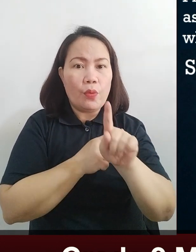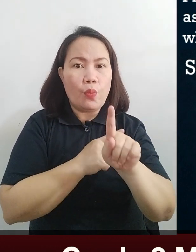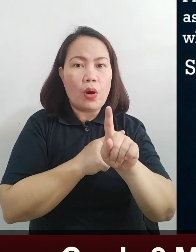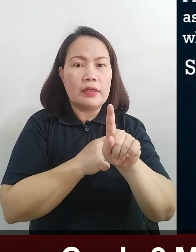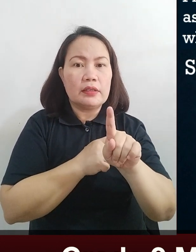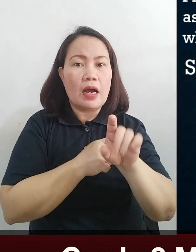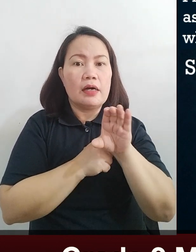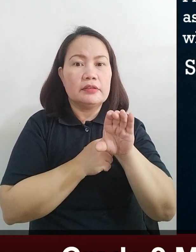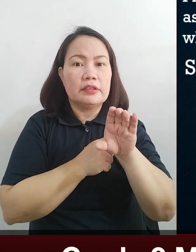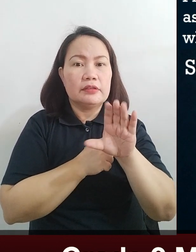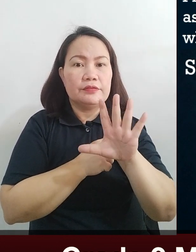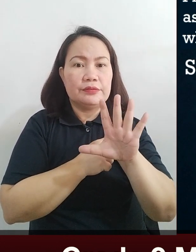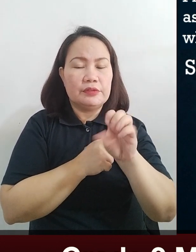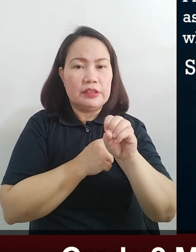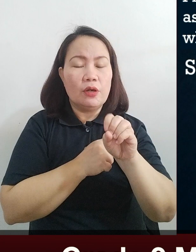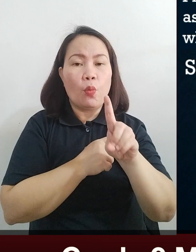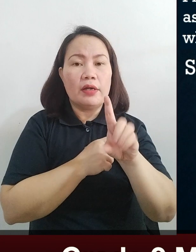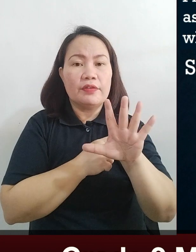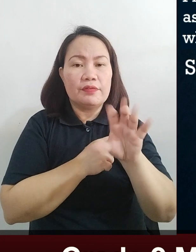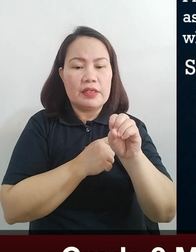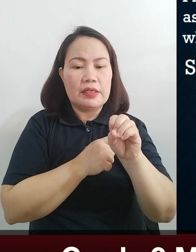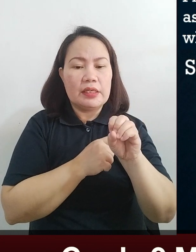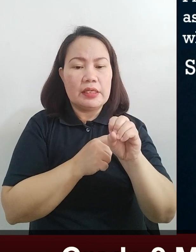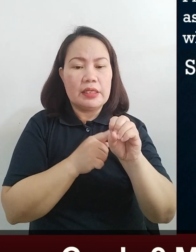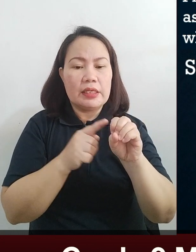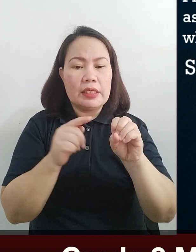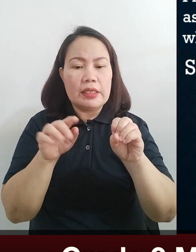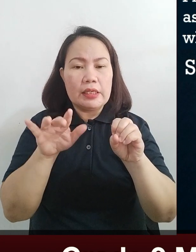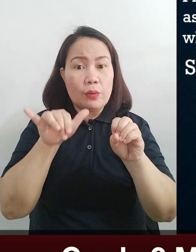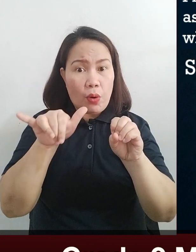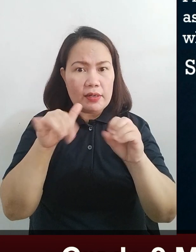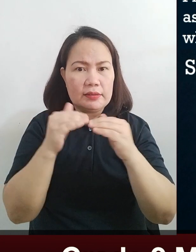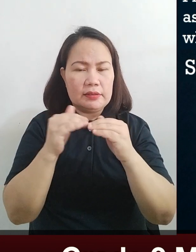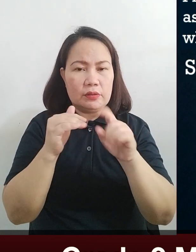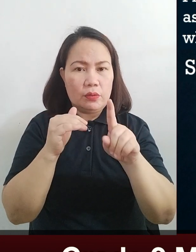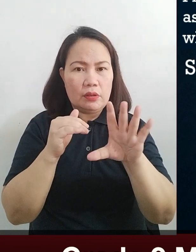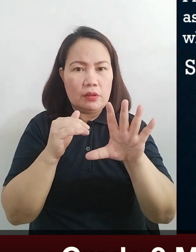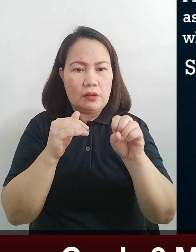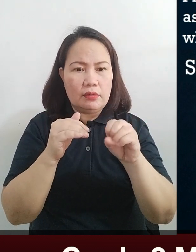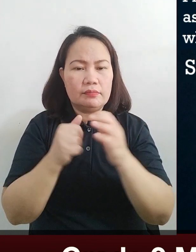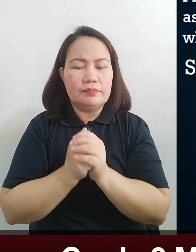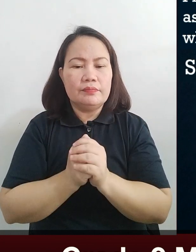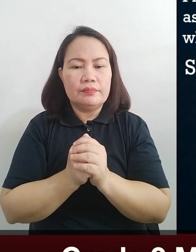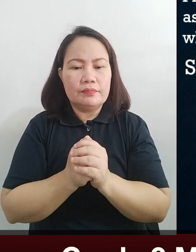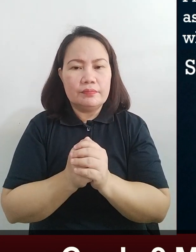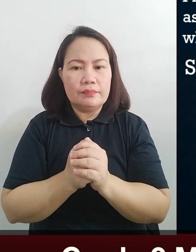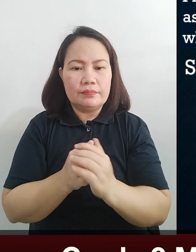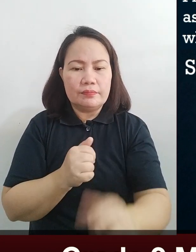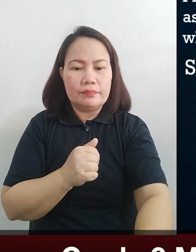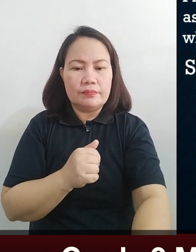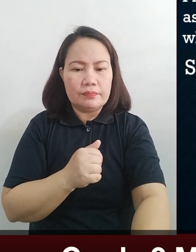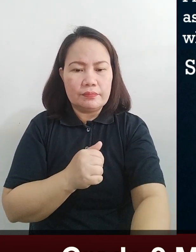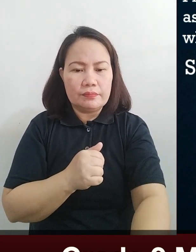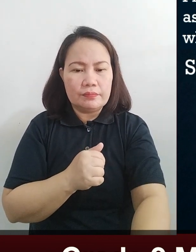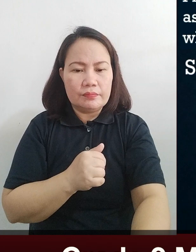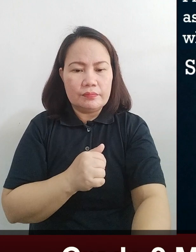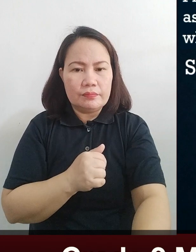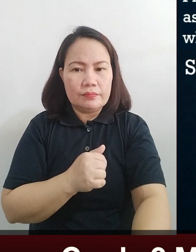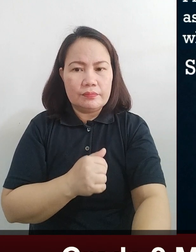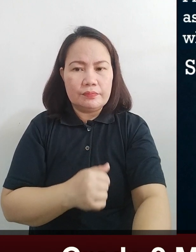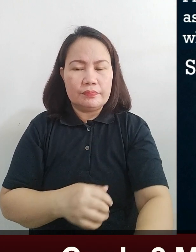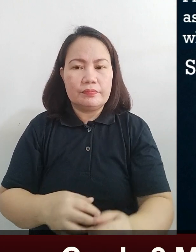So the value of y is 150 when x is equal to 20 and z is equal to 30.